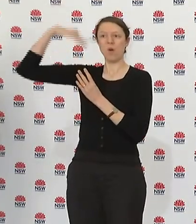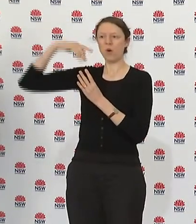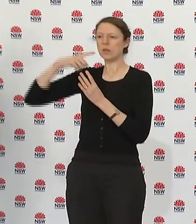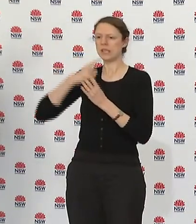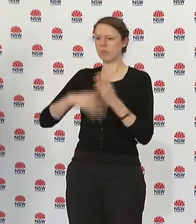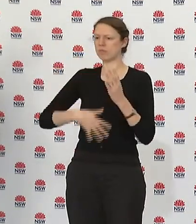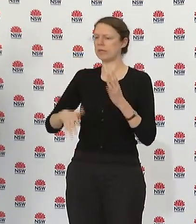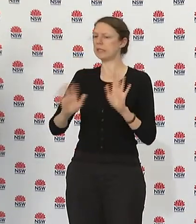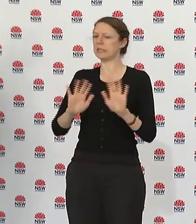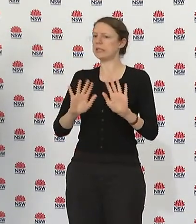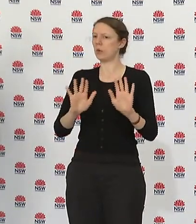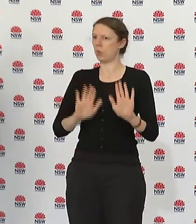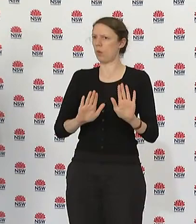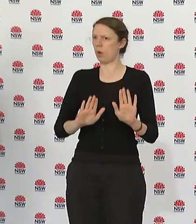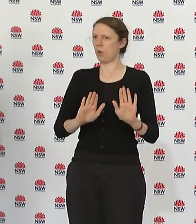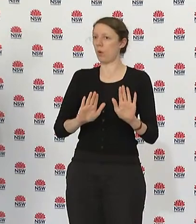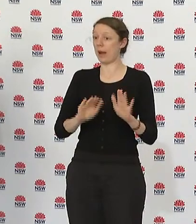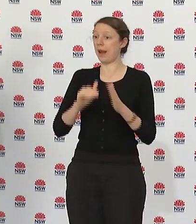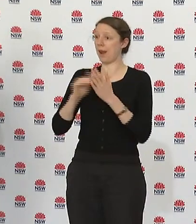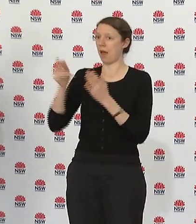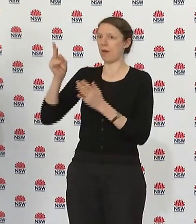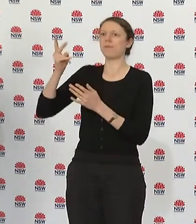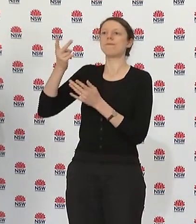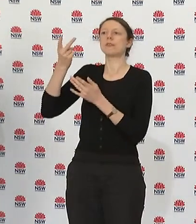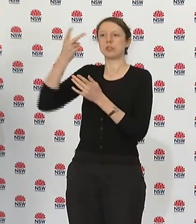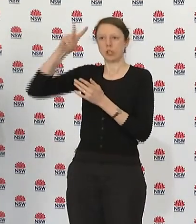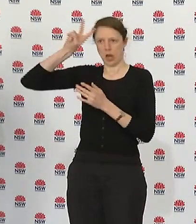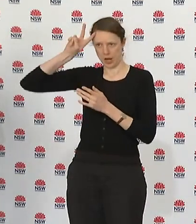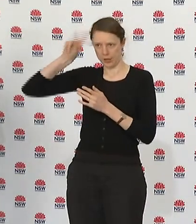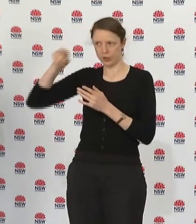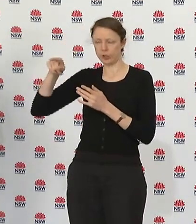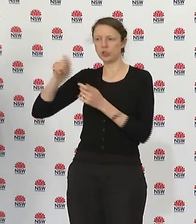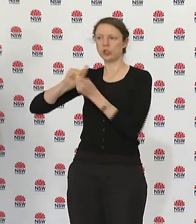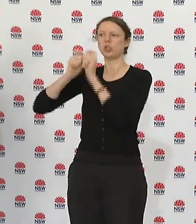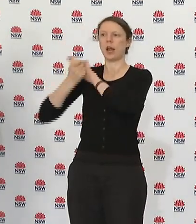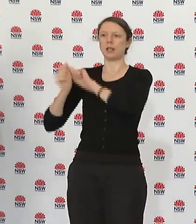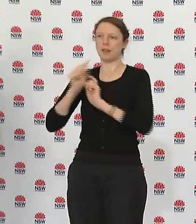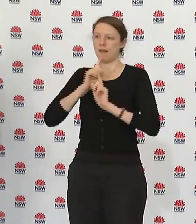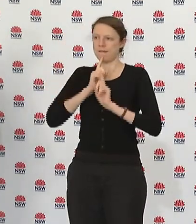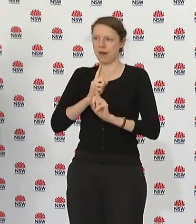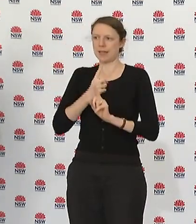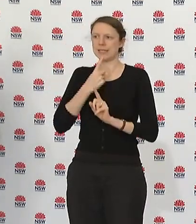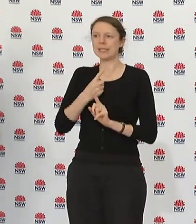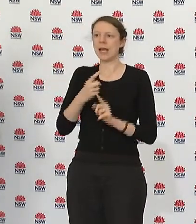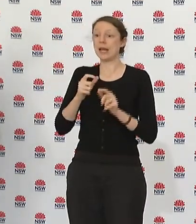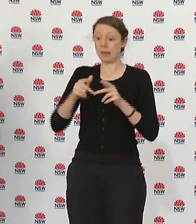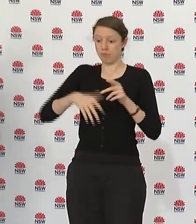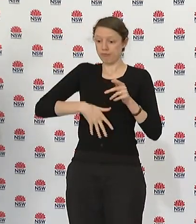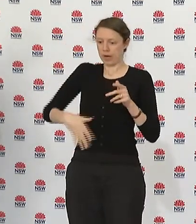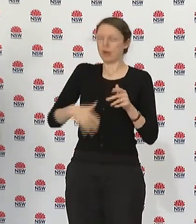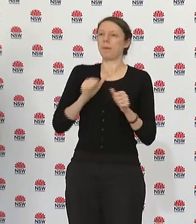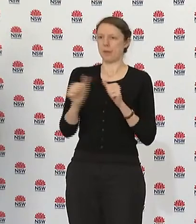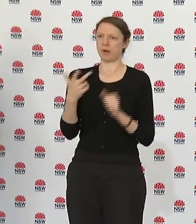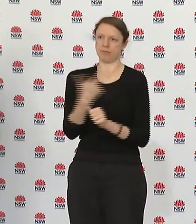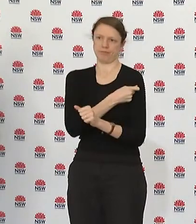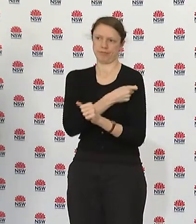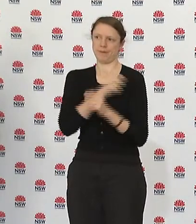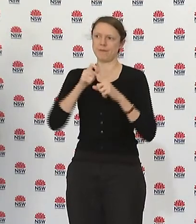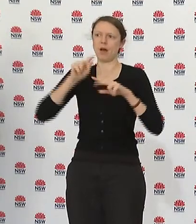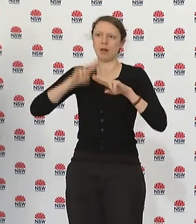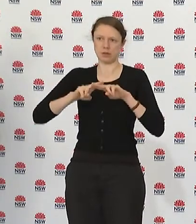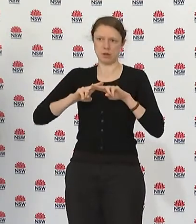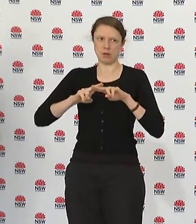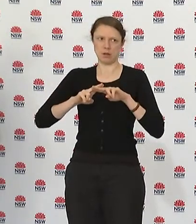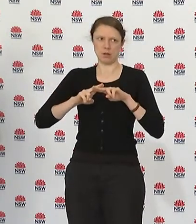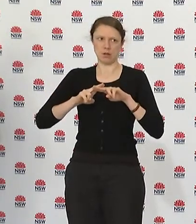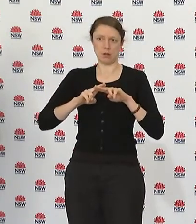changed that advice and said that Pfizer can be taken. But I'm not sure, I assume it's the same for breastfeeding, but I'll get that information from our health people, put it out on